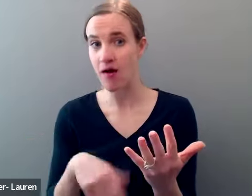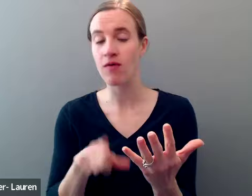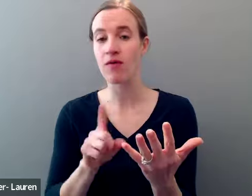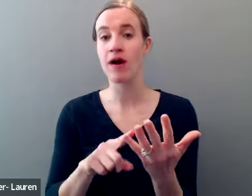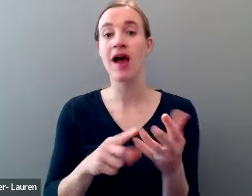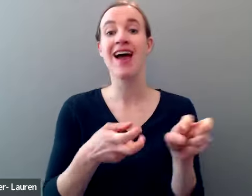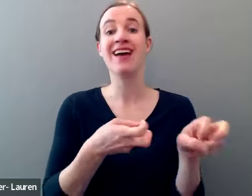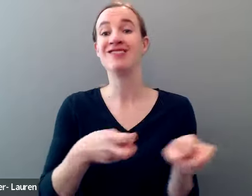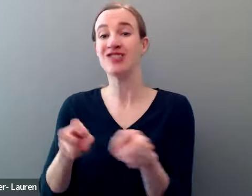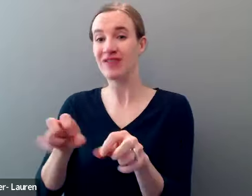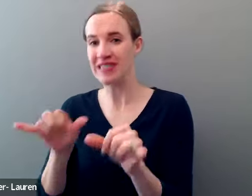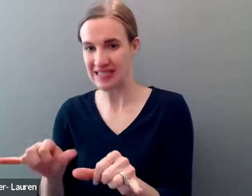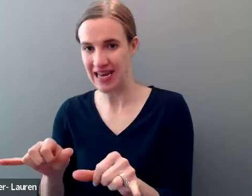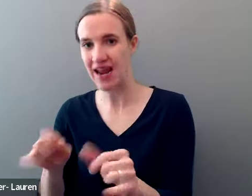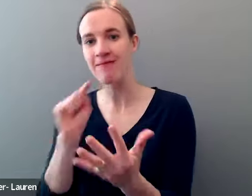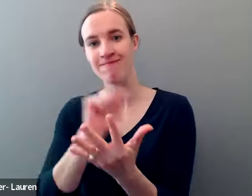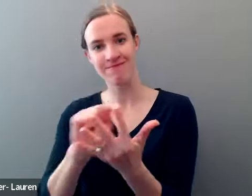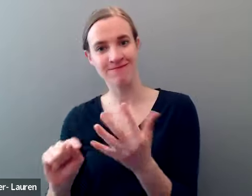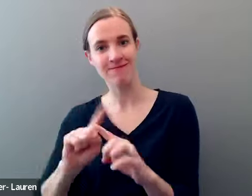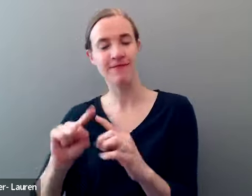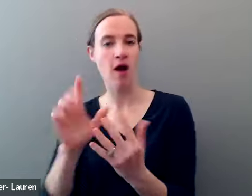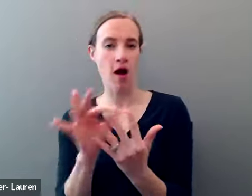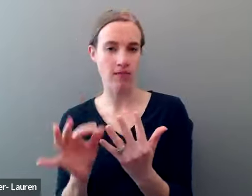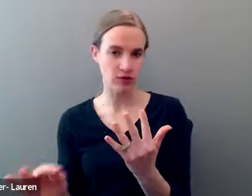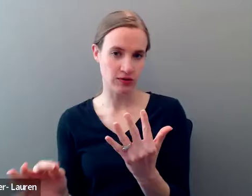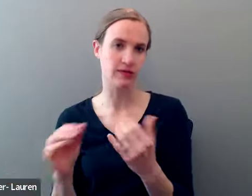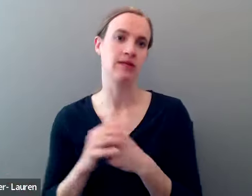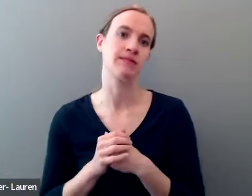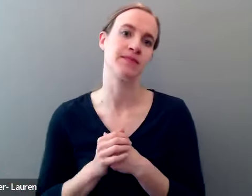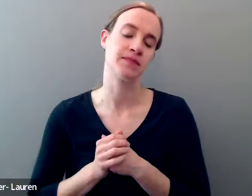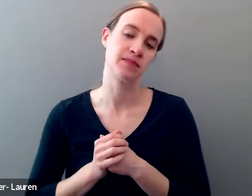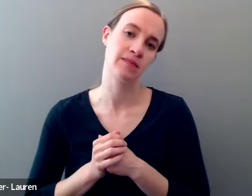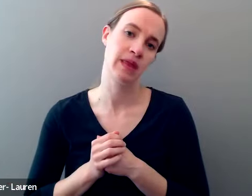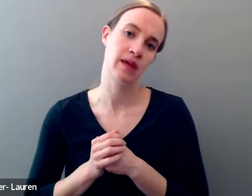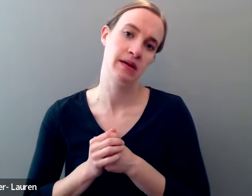stay. So you can keep,